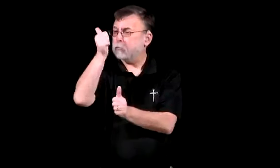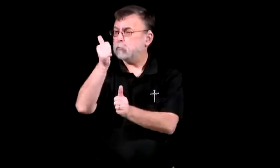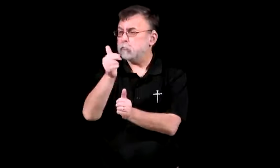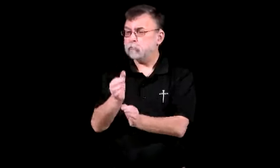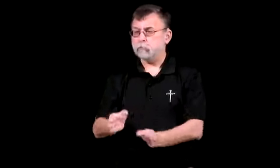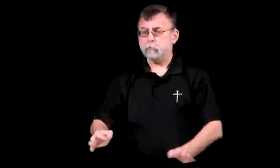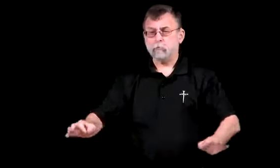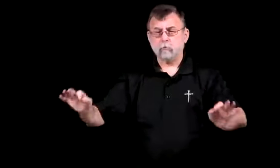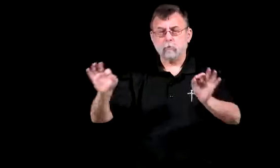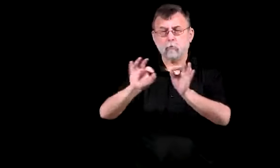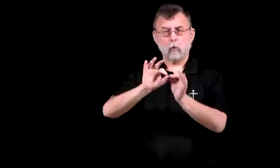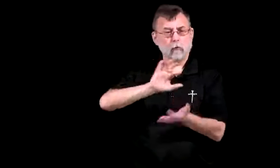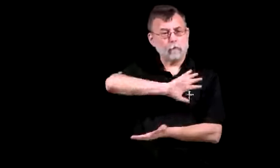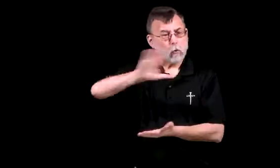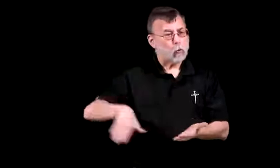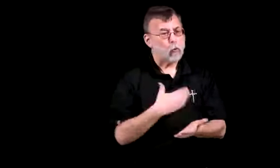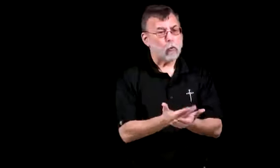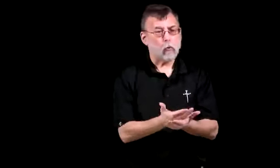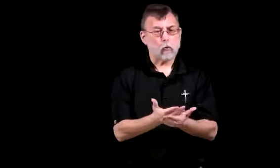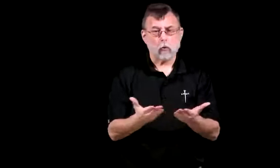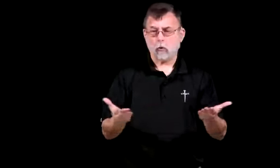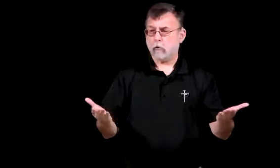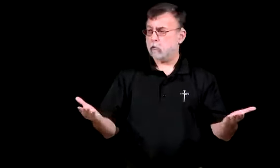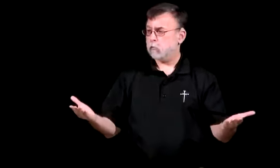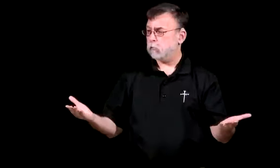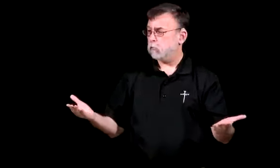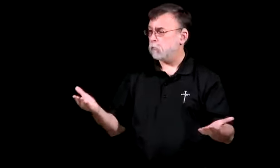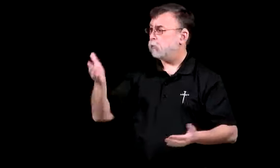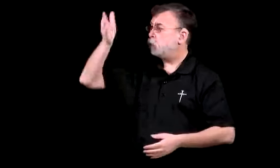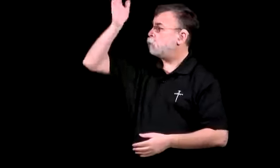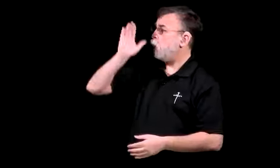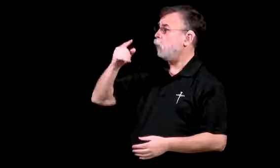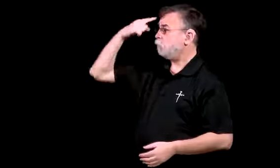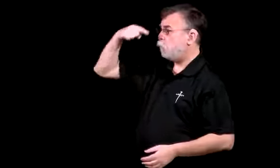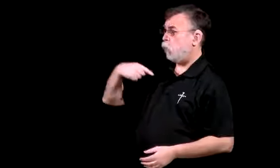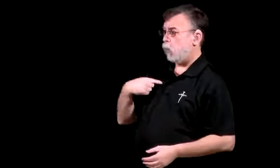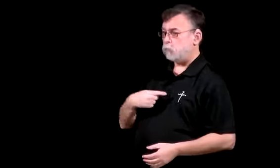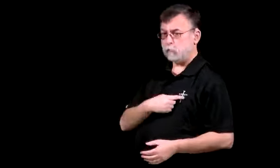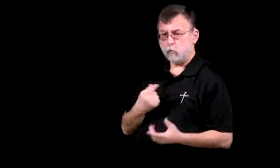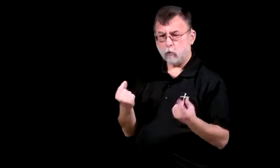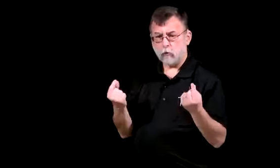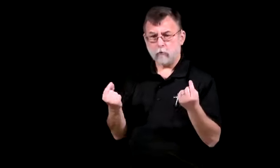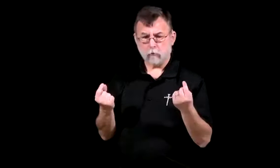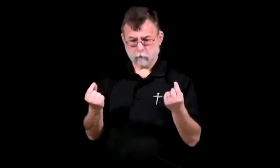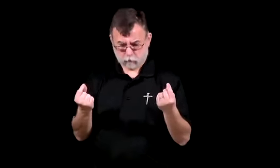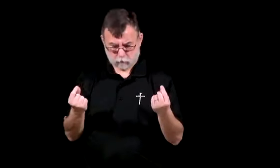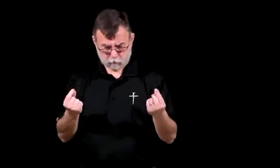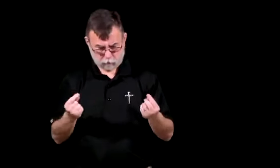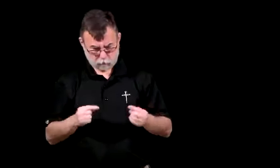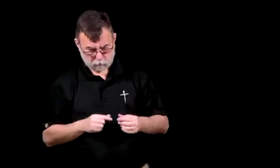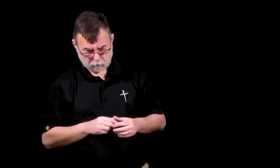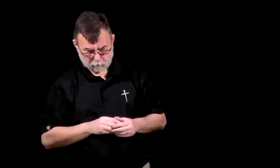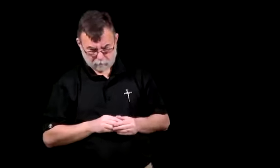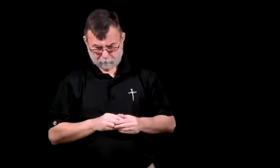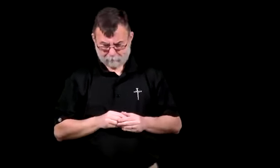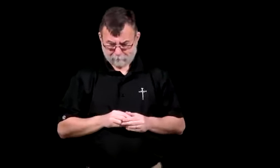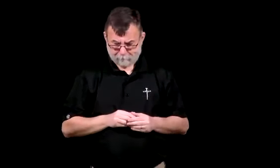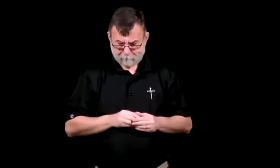But most importantly, of all of the examples that can be found or discussed, one that stands out